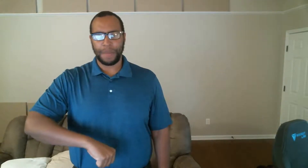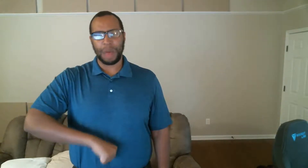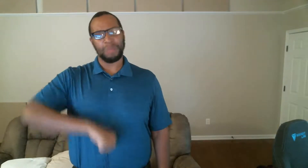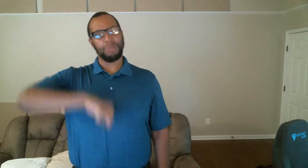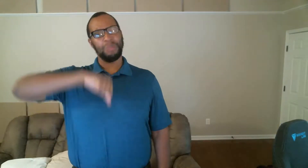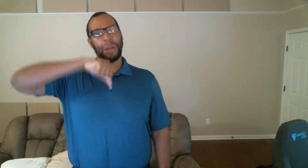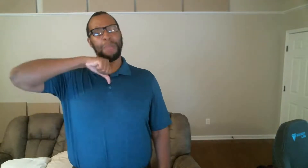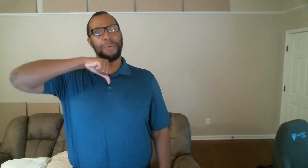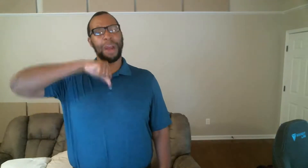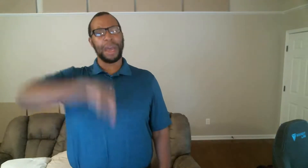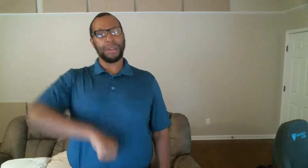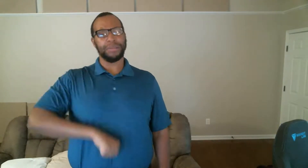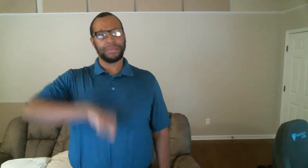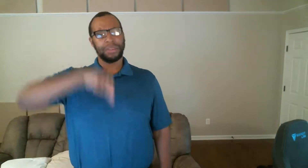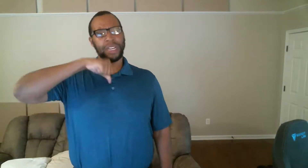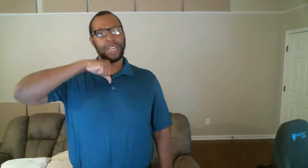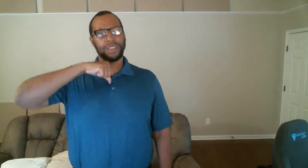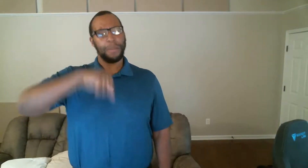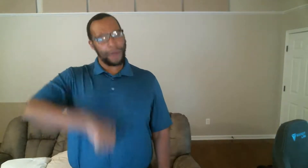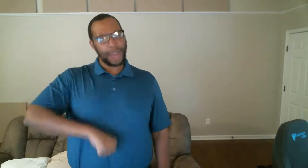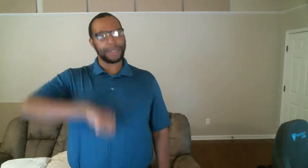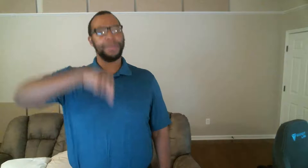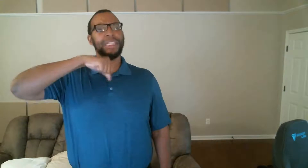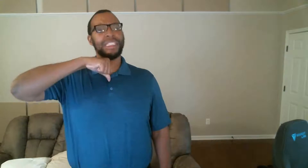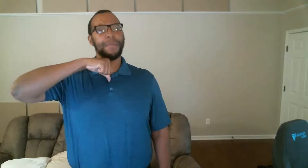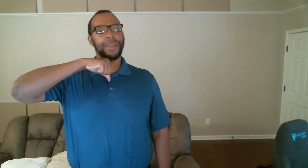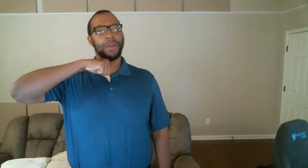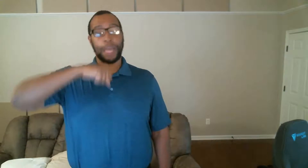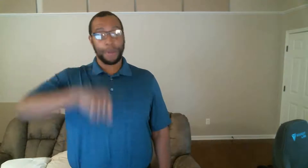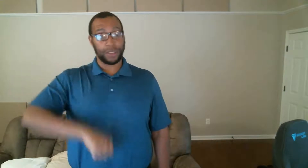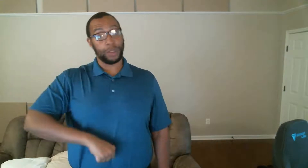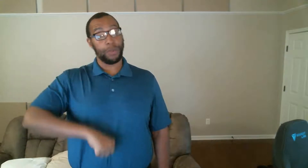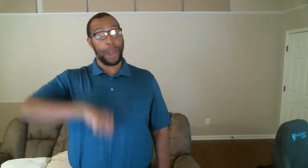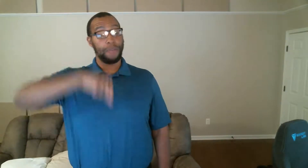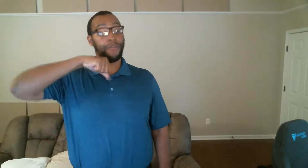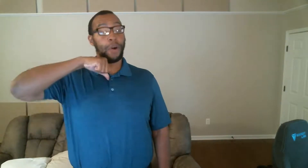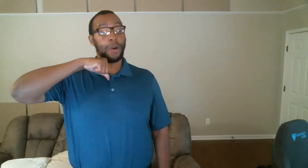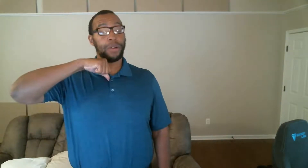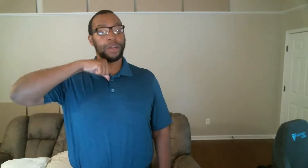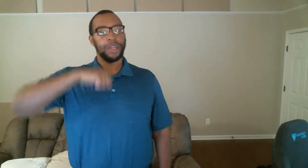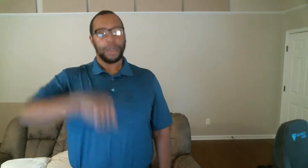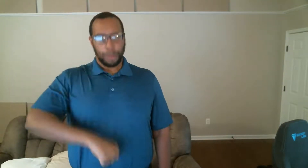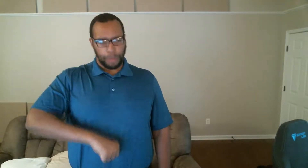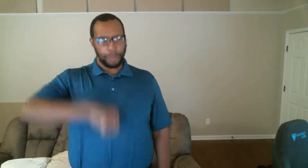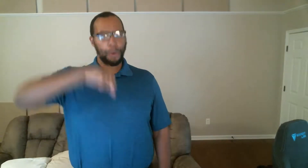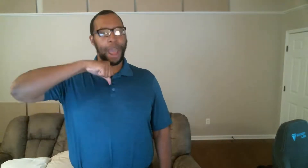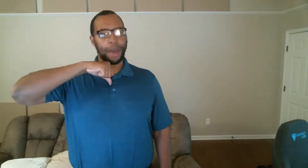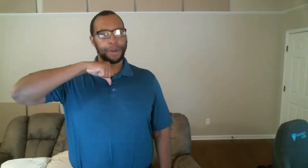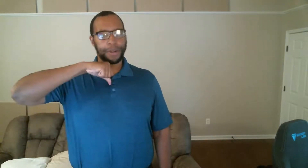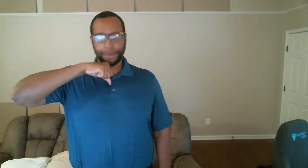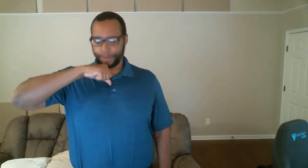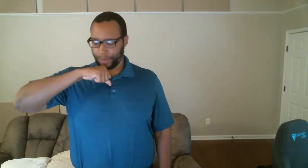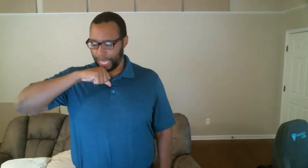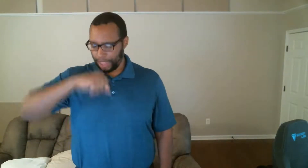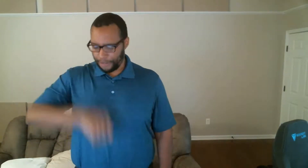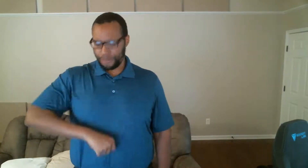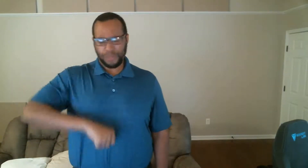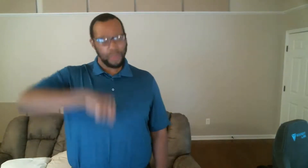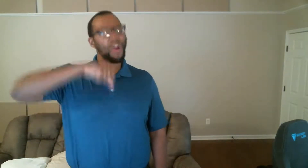up. I'm proud. So I'm proud to be something, or that person was proudful, proud. Okay, you have